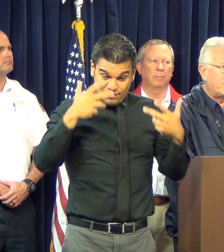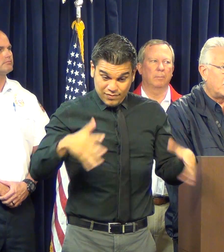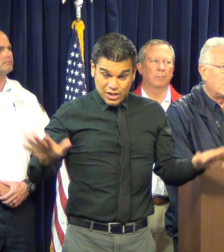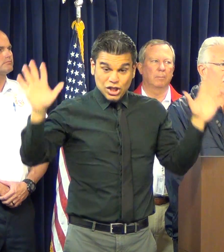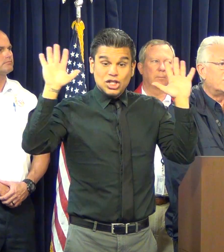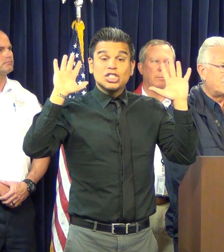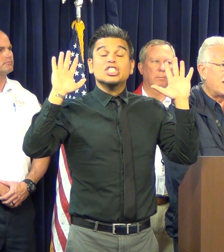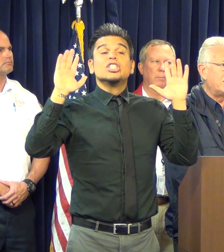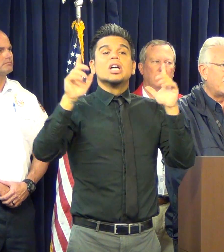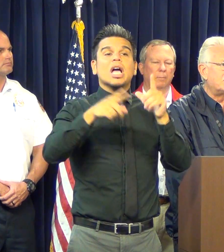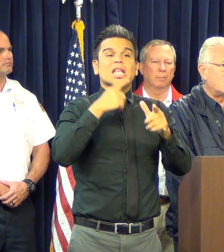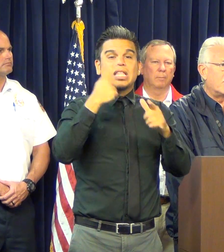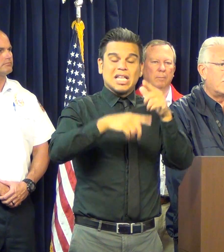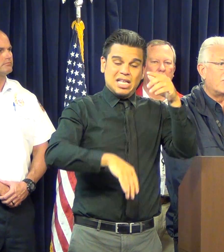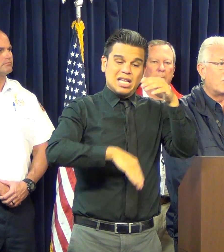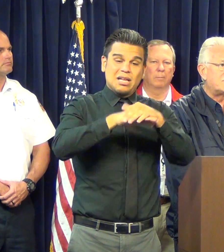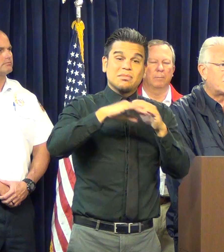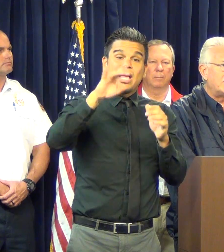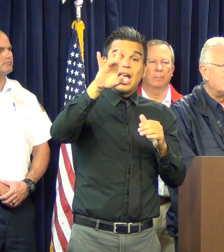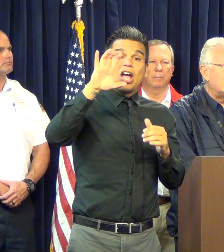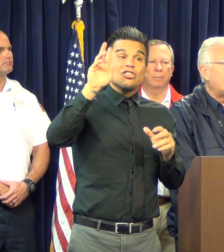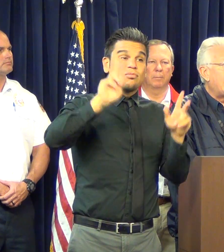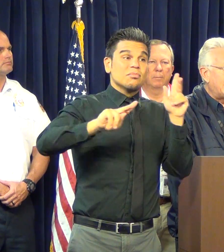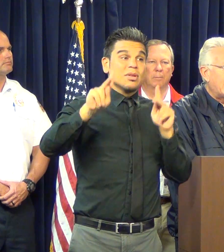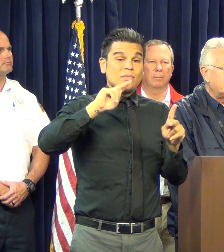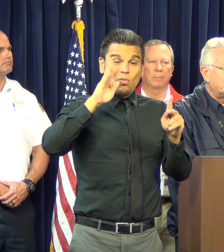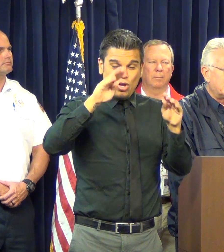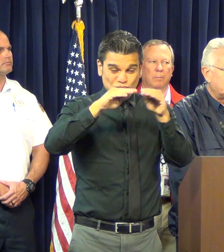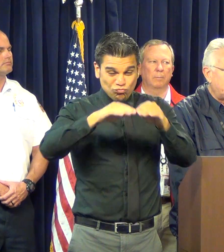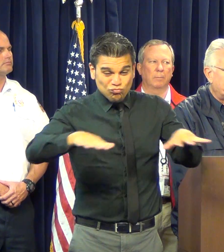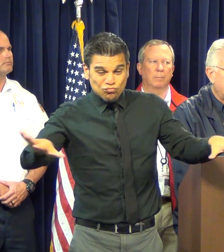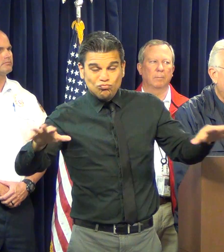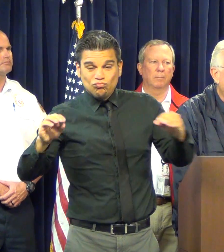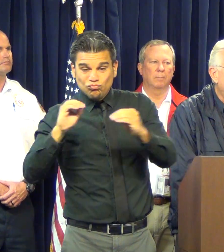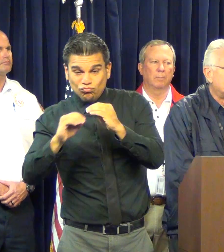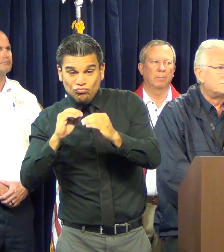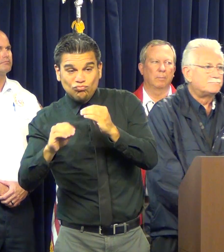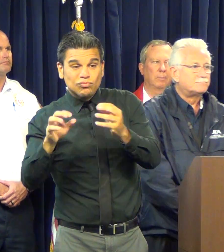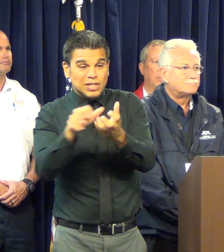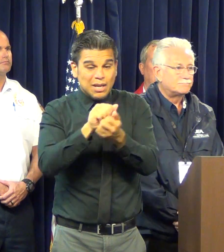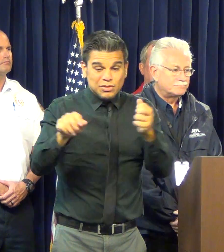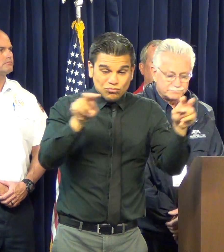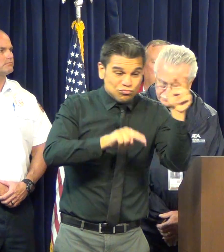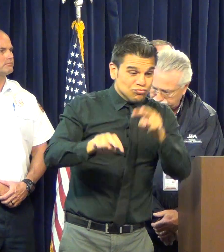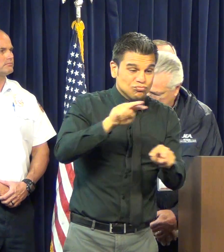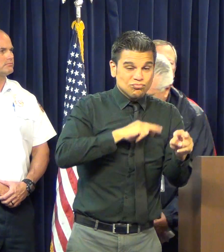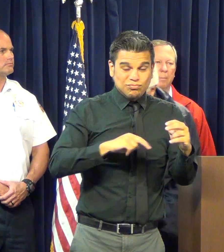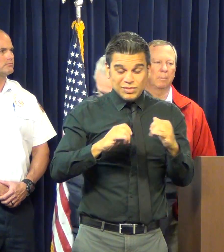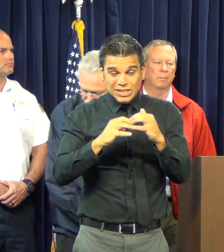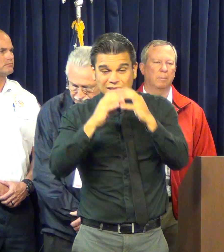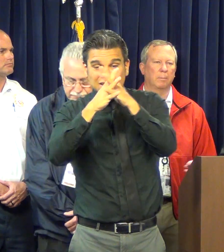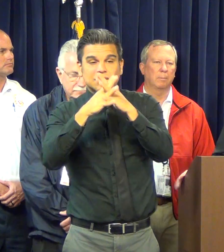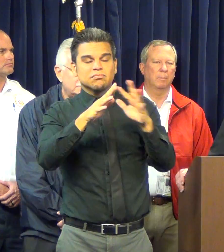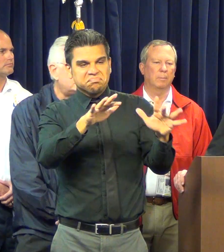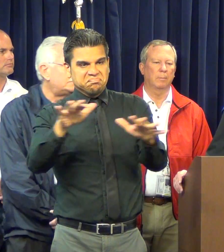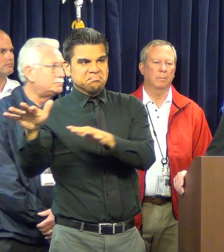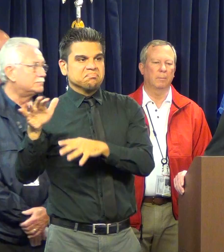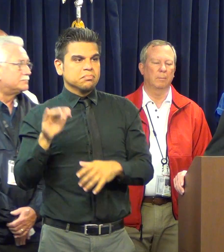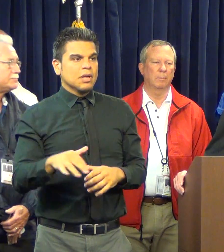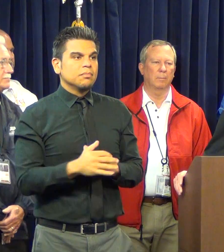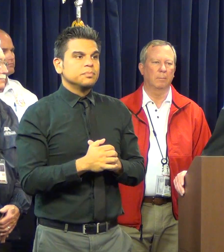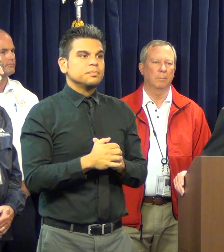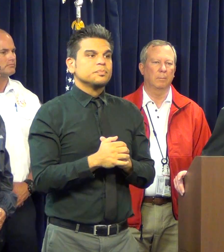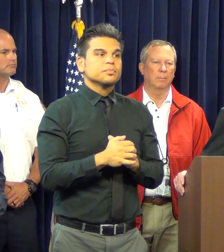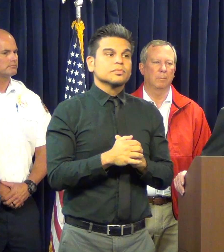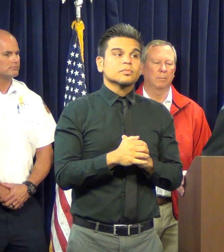800 people responding to this storm, both restoration and damage assessment. And I can tell you that on the front end,